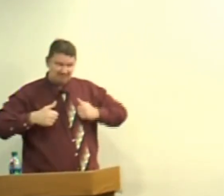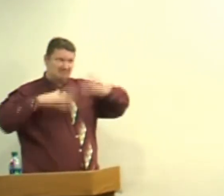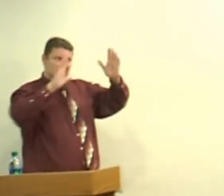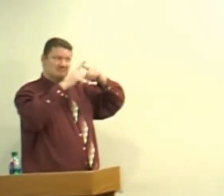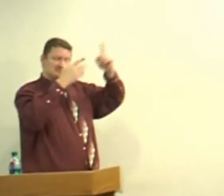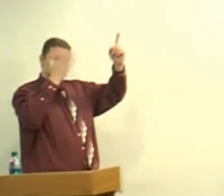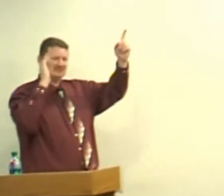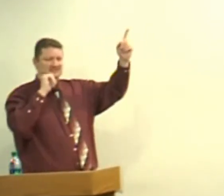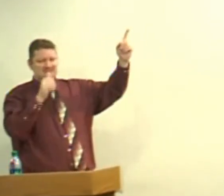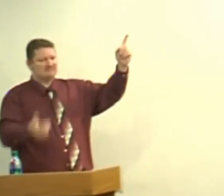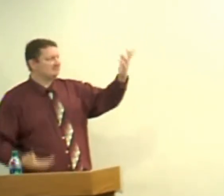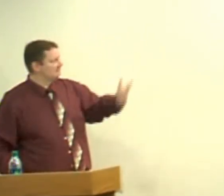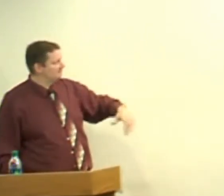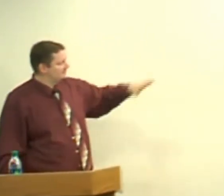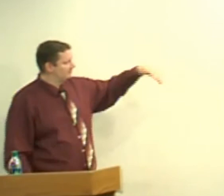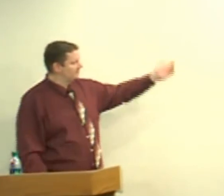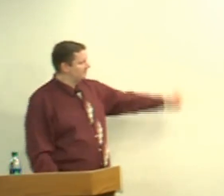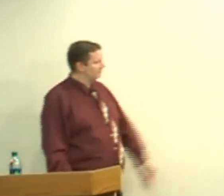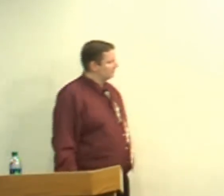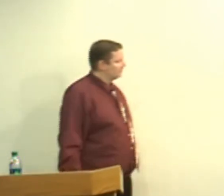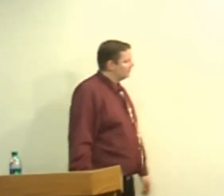them. You know, really, they don't want to do that.